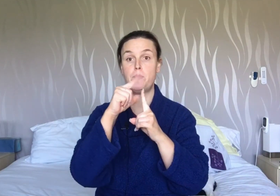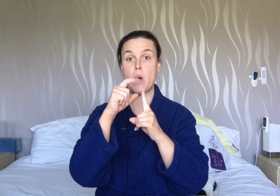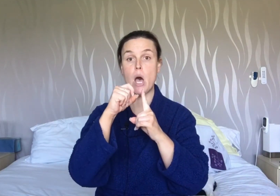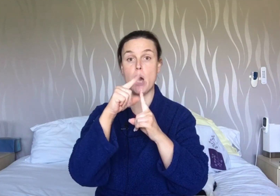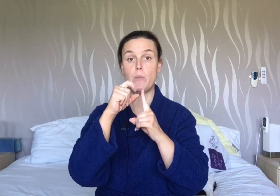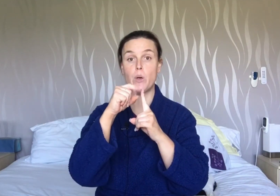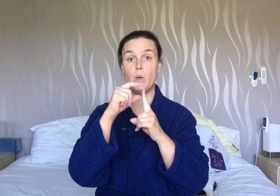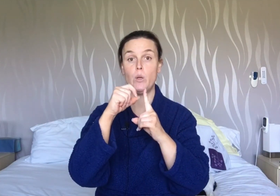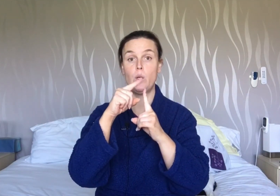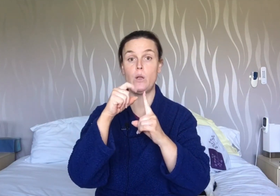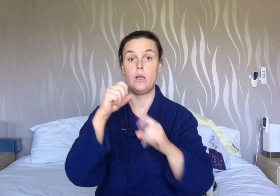purple,